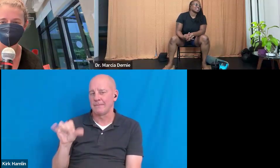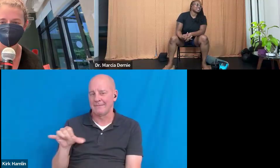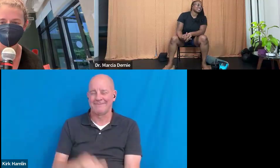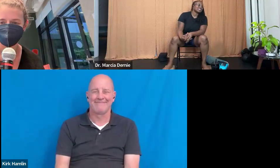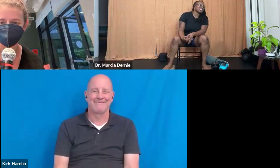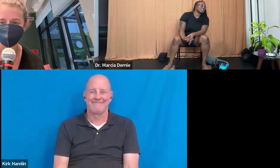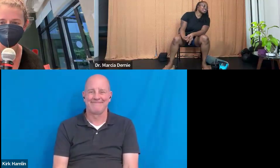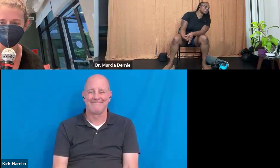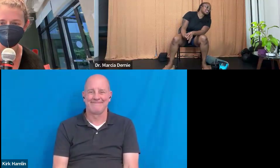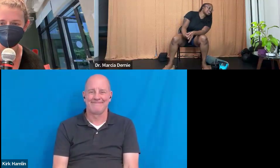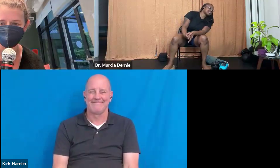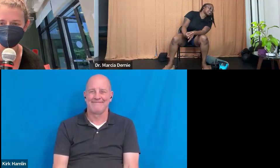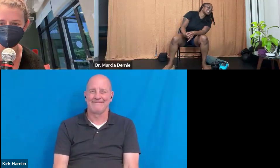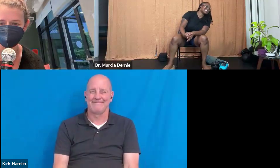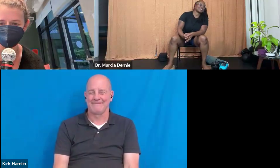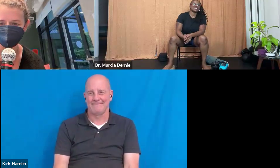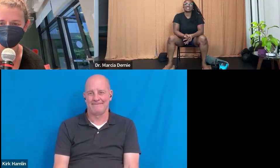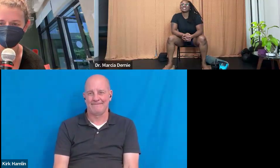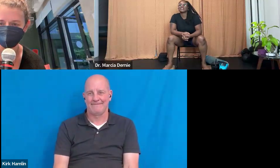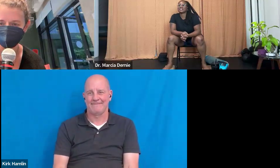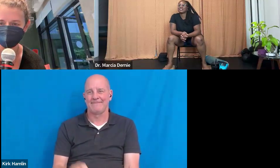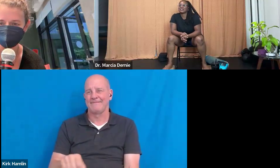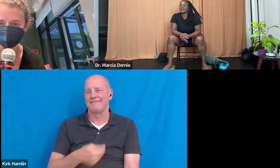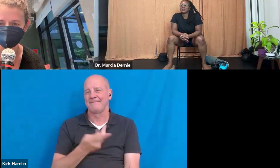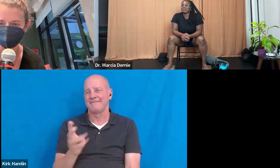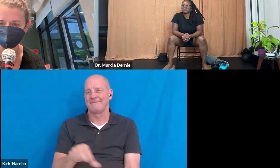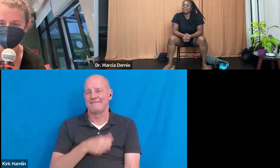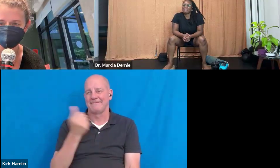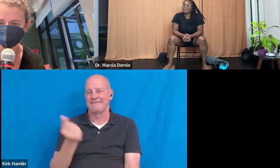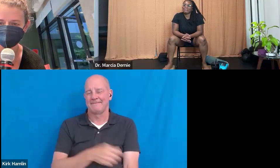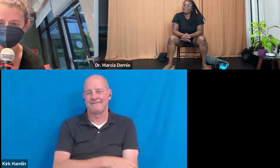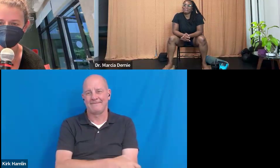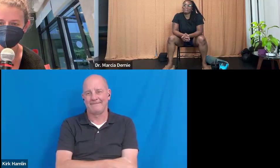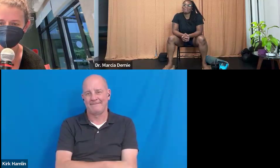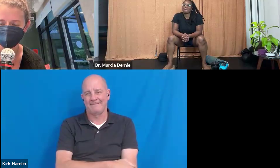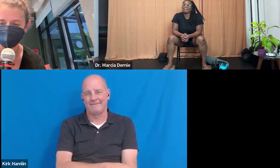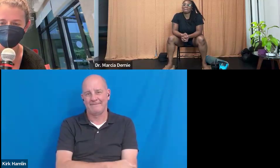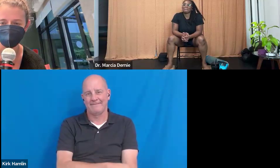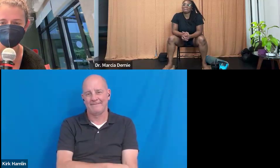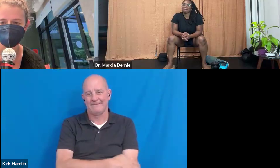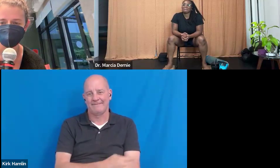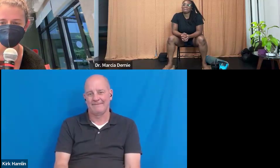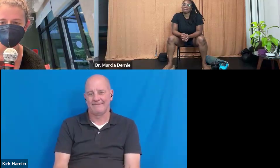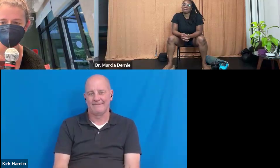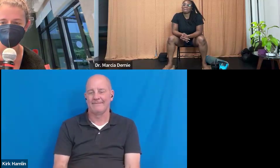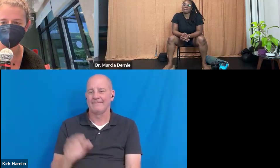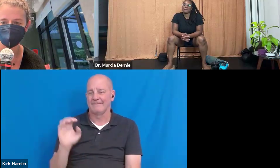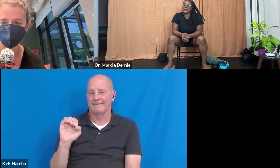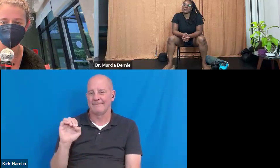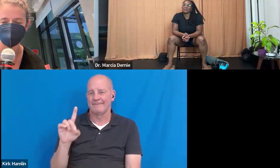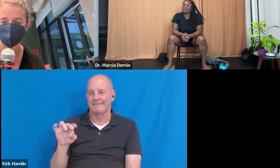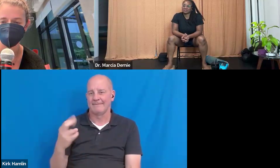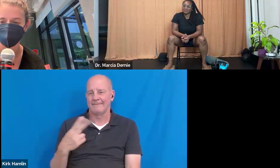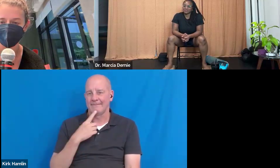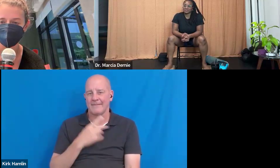Oh. A few other things in the chat. Edith said, "Oh